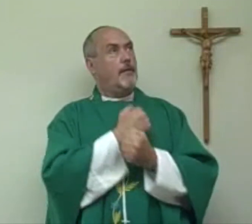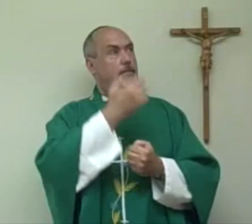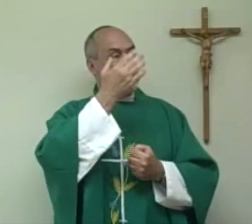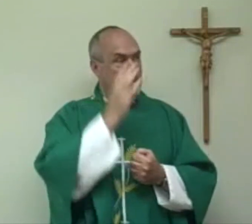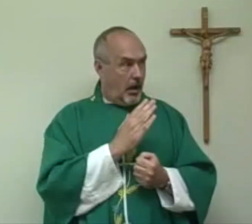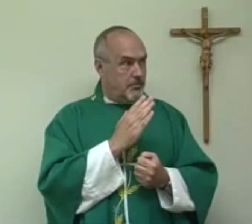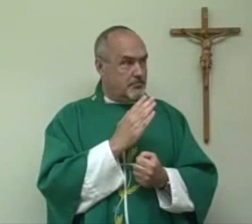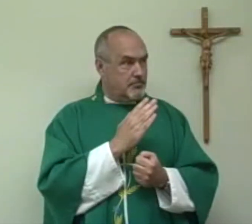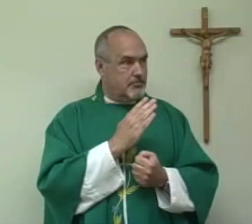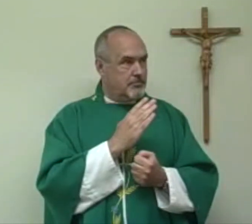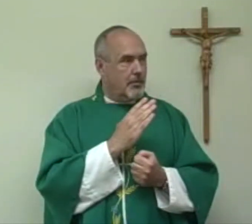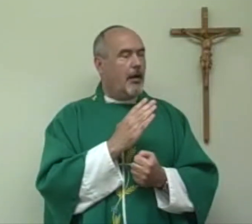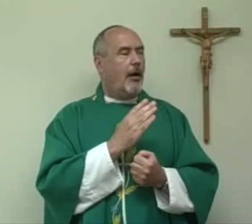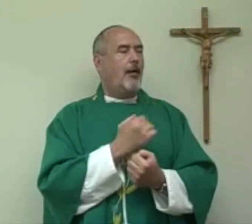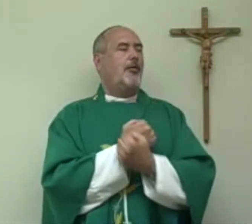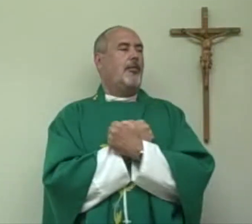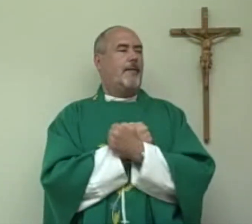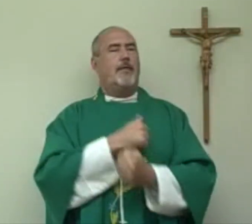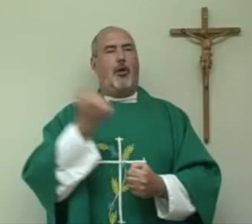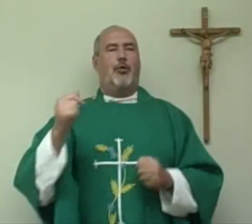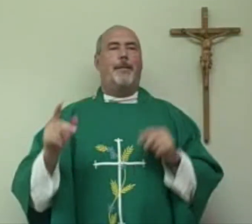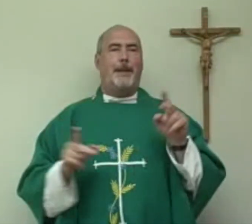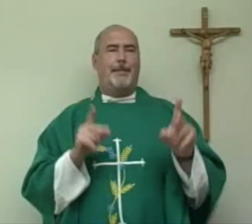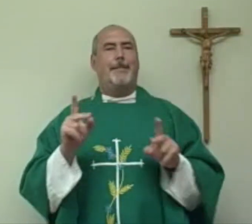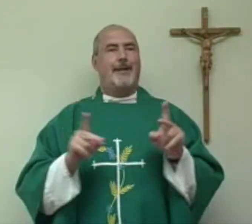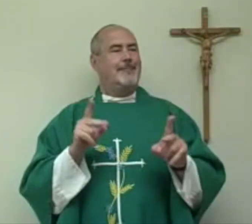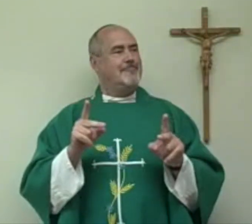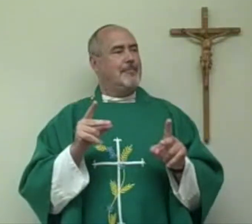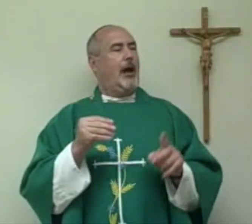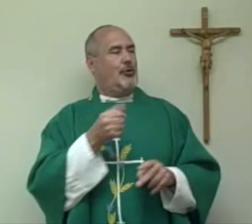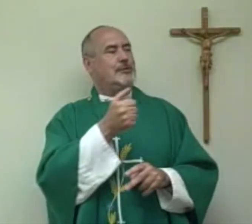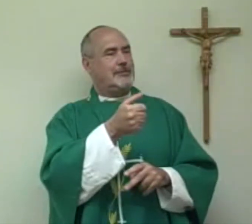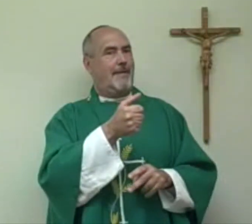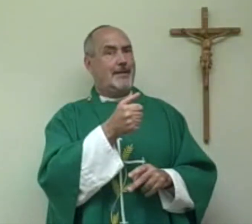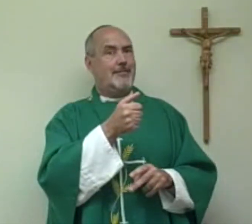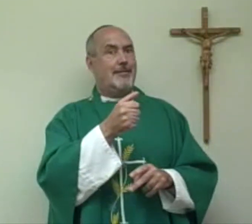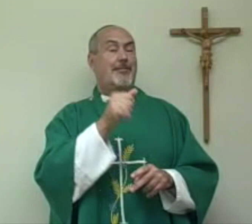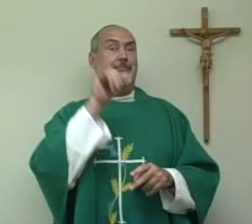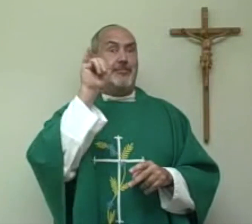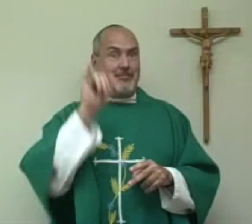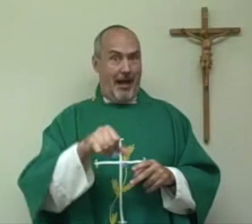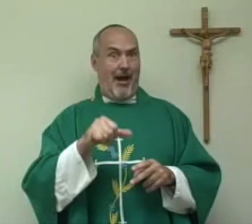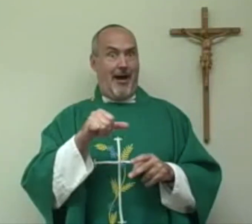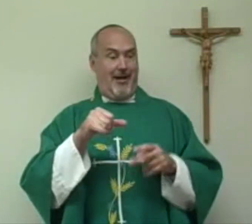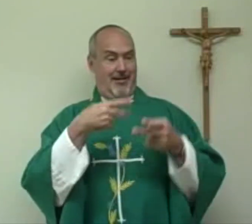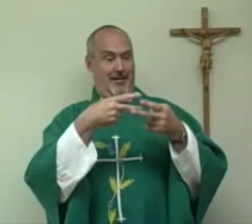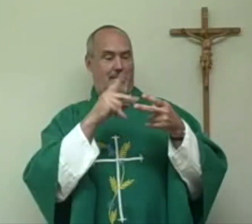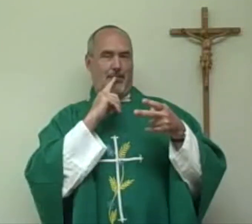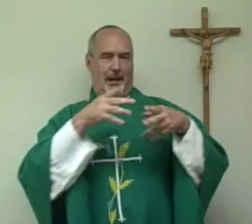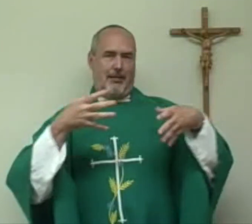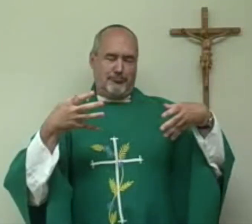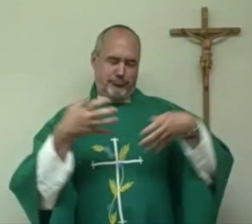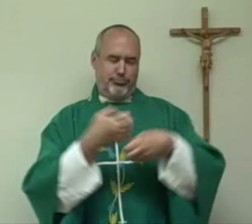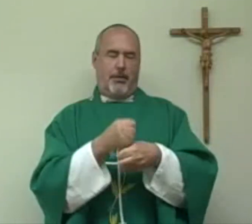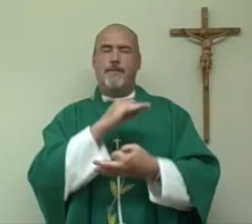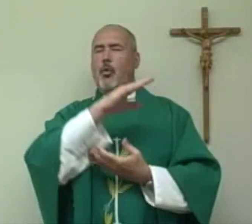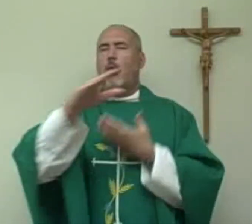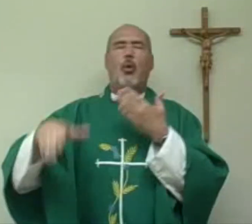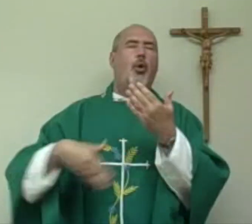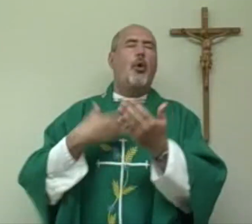them, love God, love other people, and love yourself.